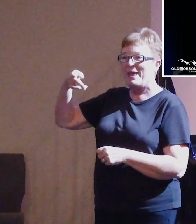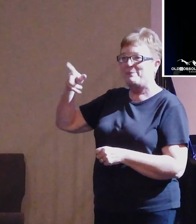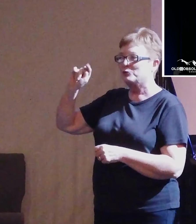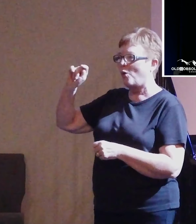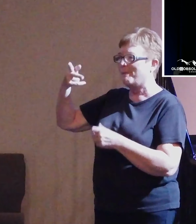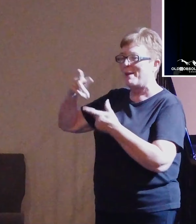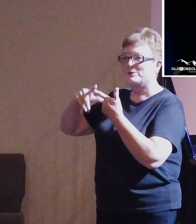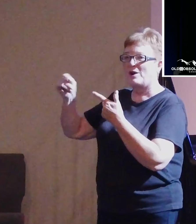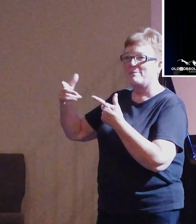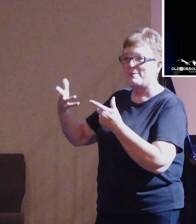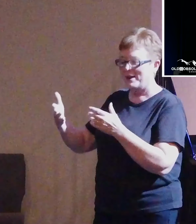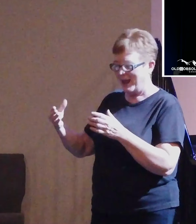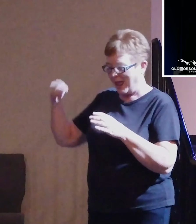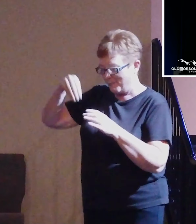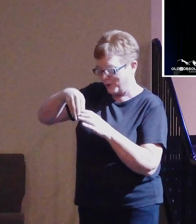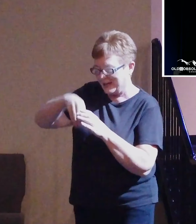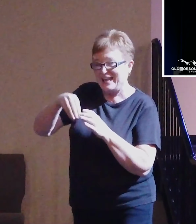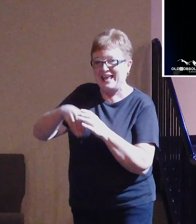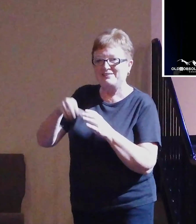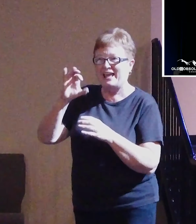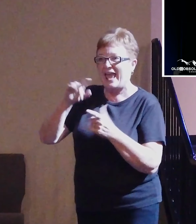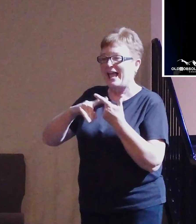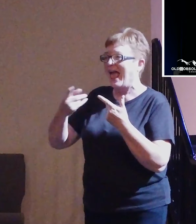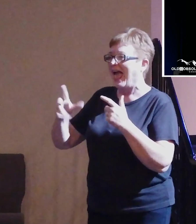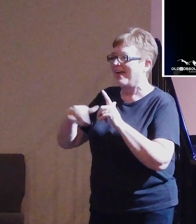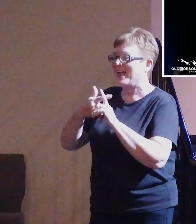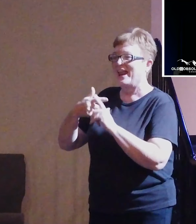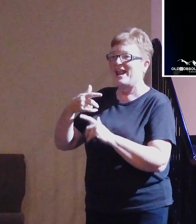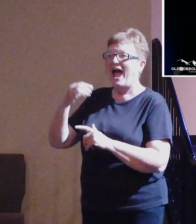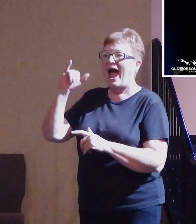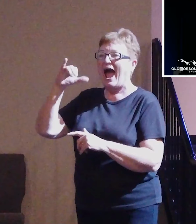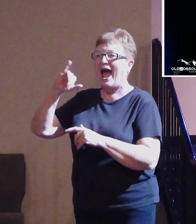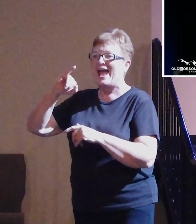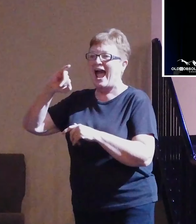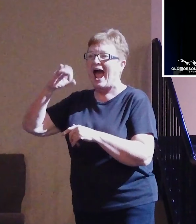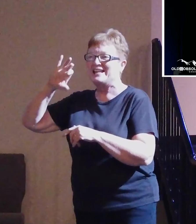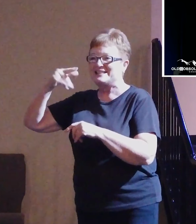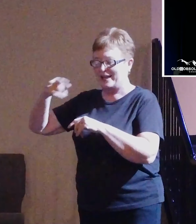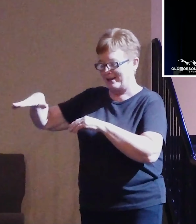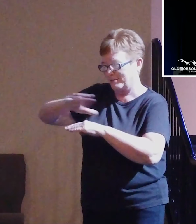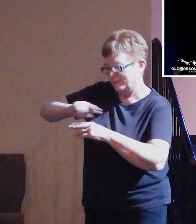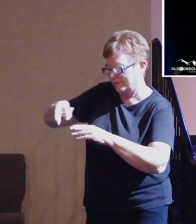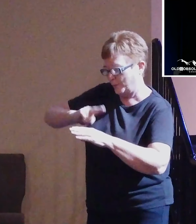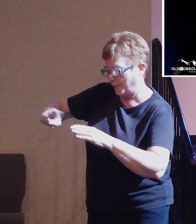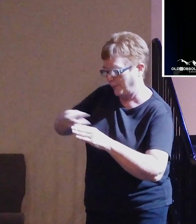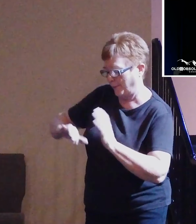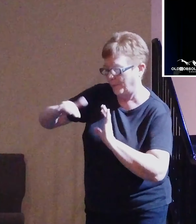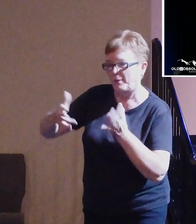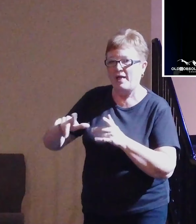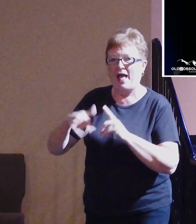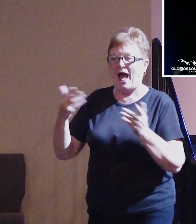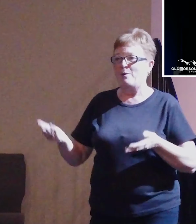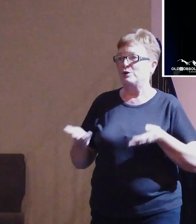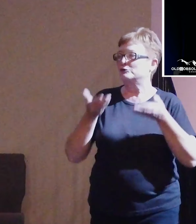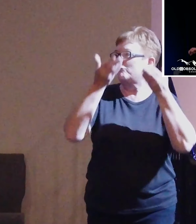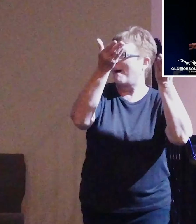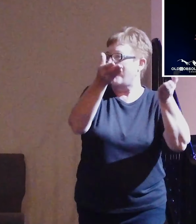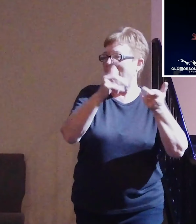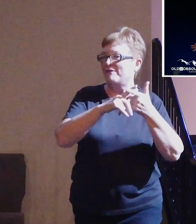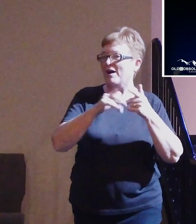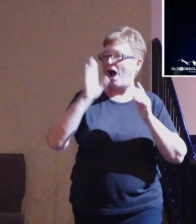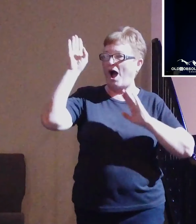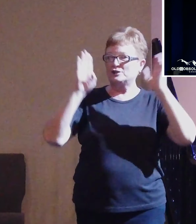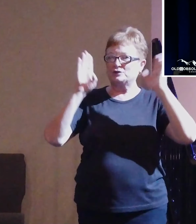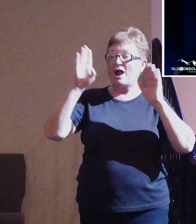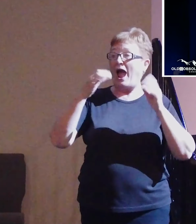and then iced the whole cake. And her thinking was, I'll drop it off at the auction and